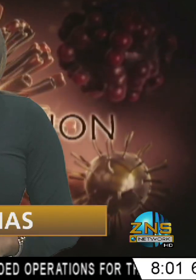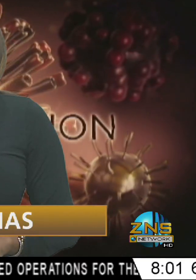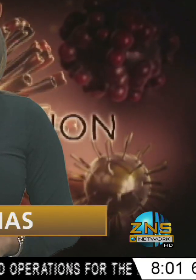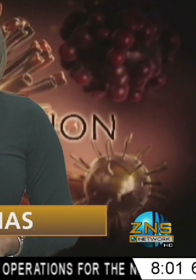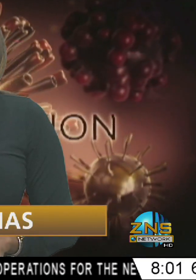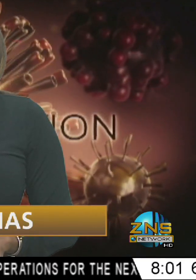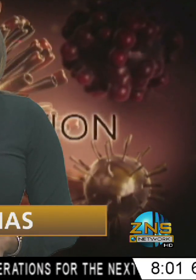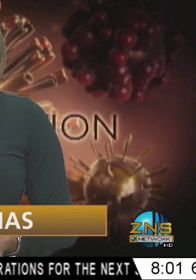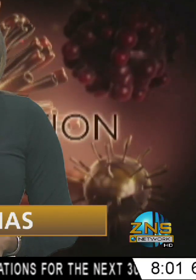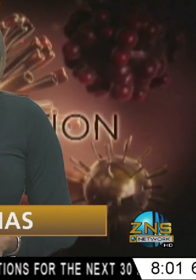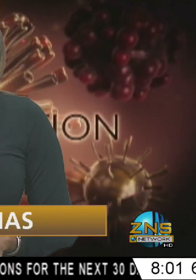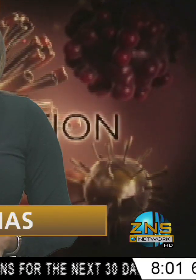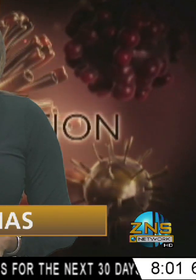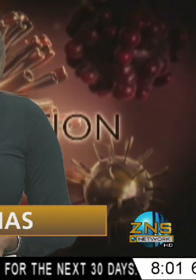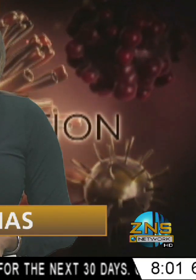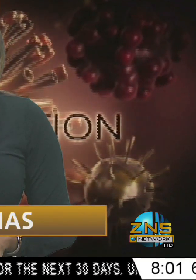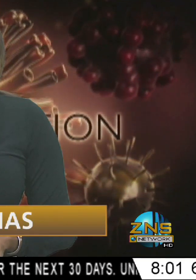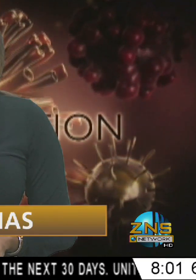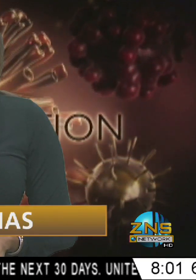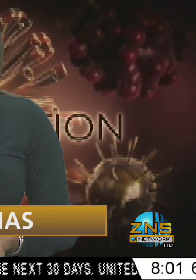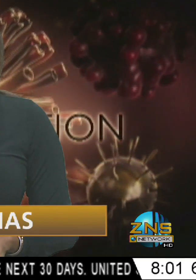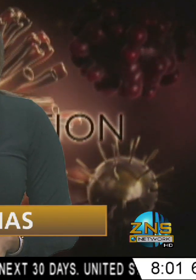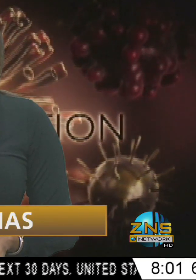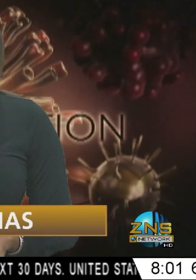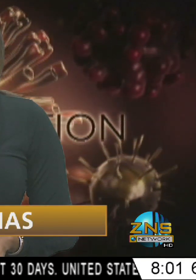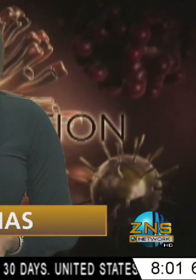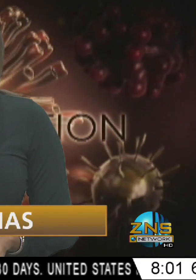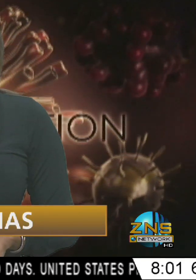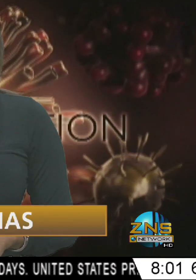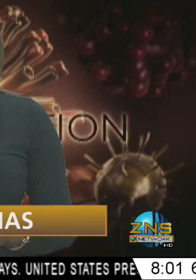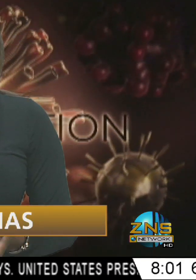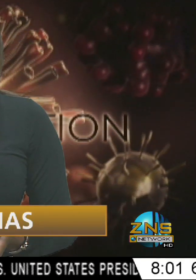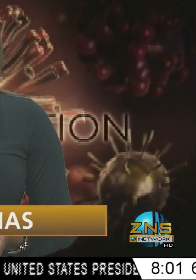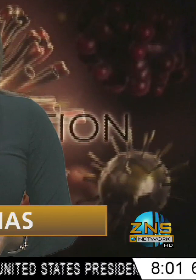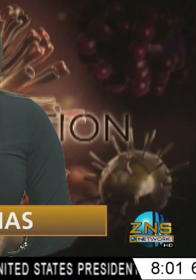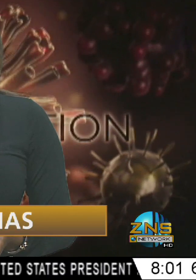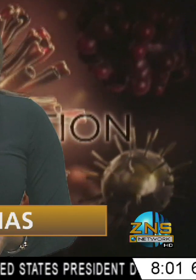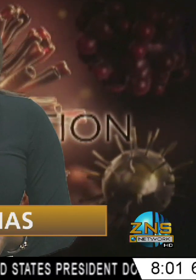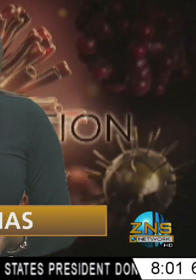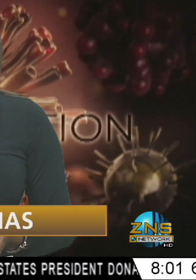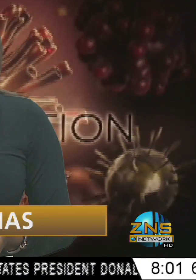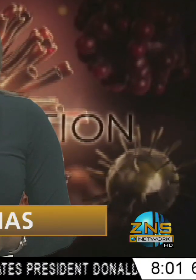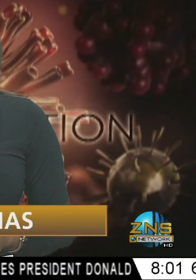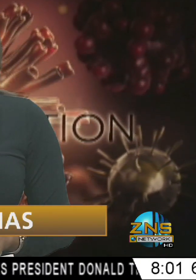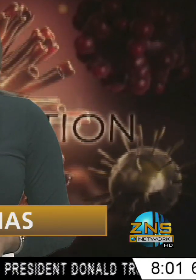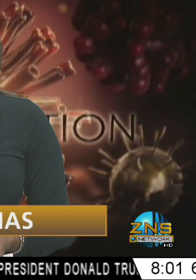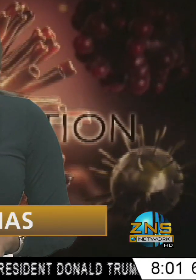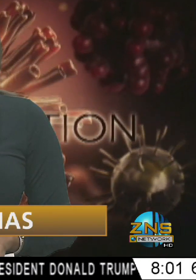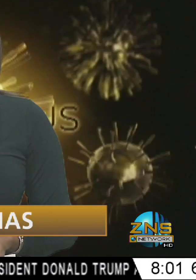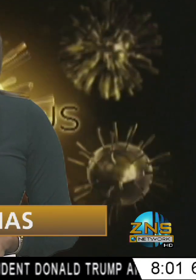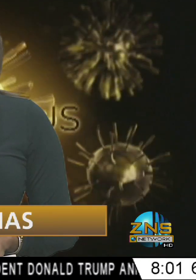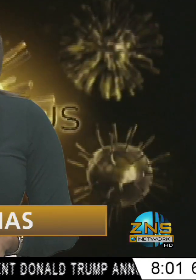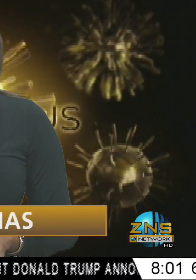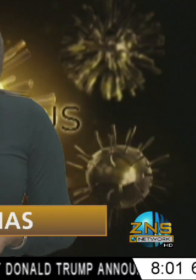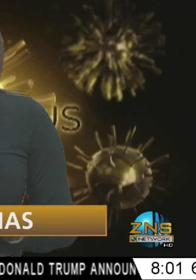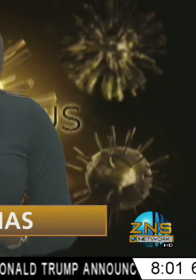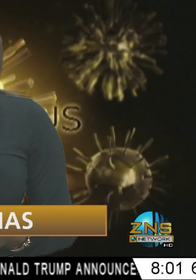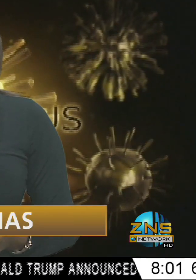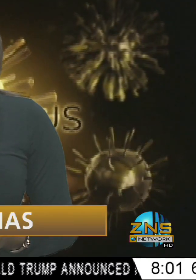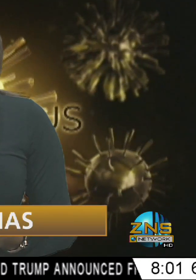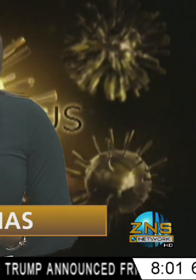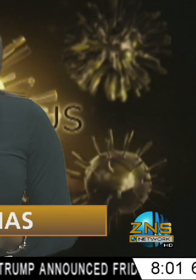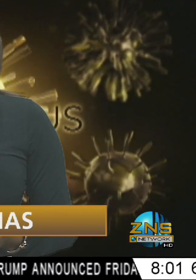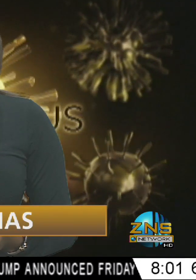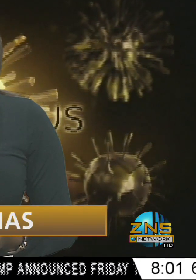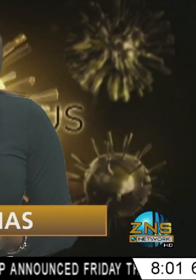action plan as the Bahamas records its first COVID-19 case. In a televised address on the deadly virus last night, the